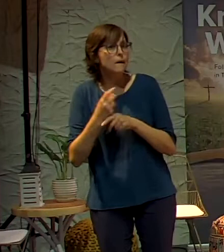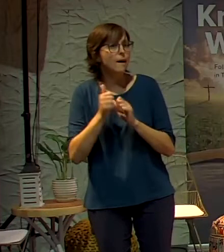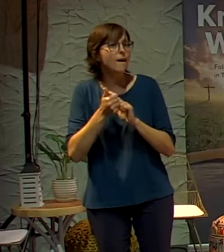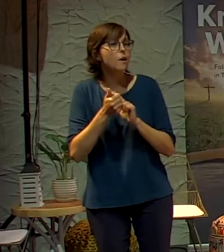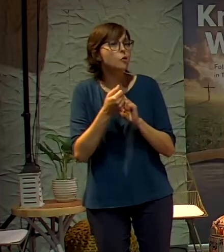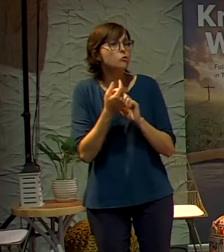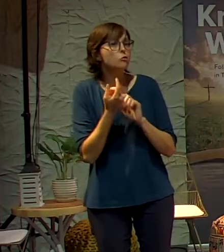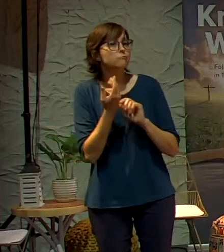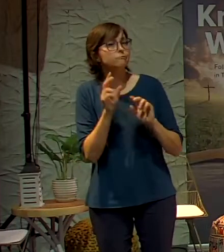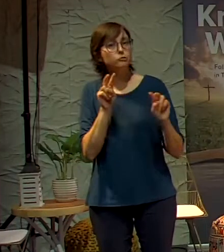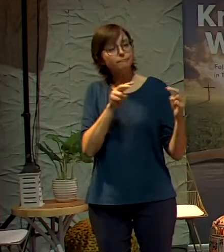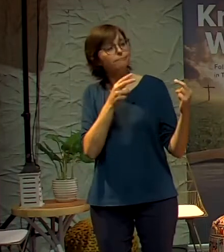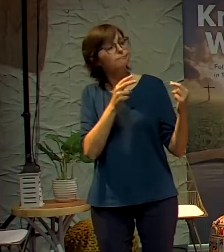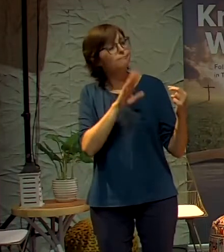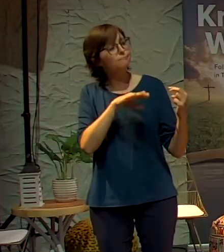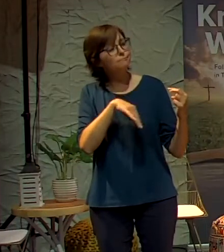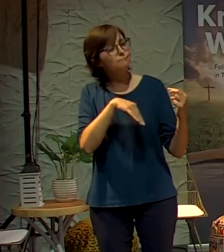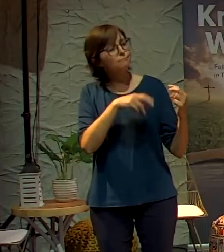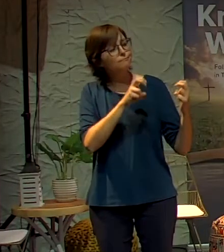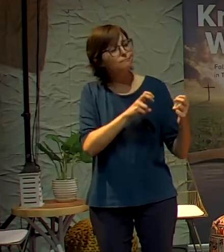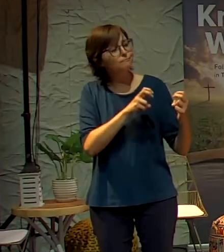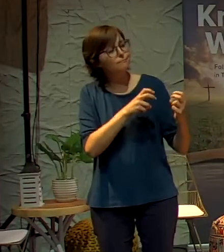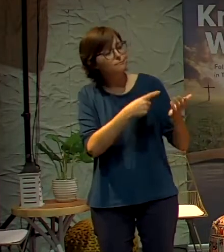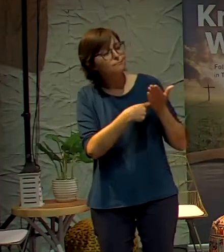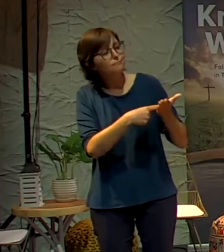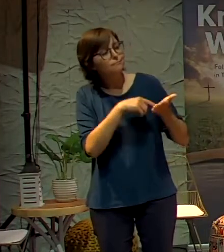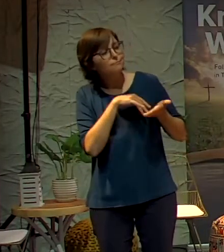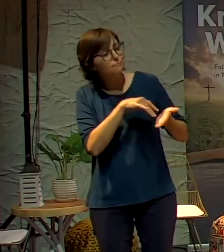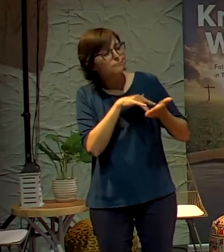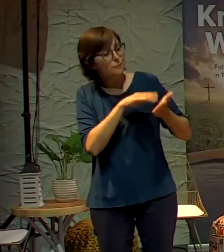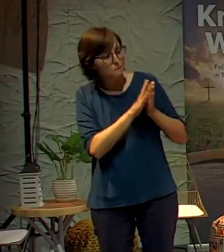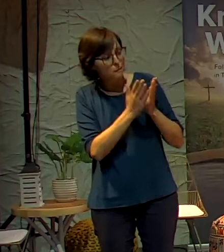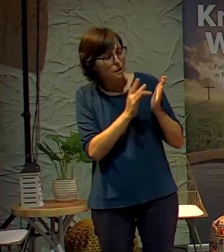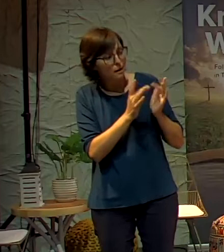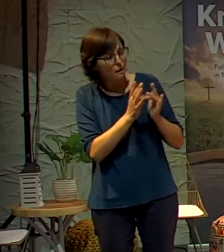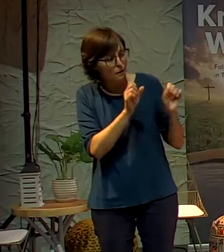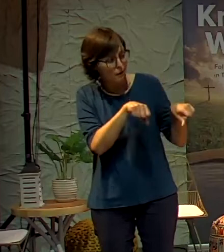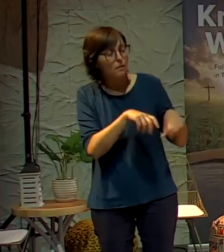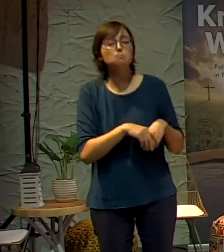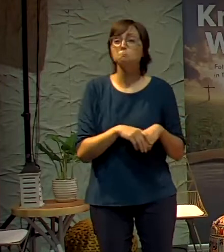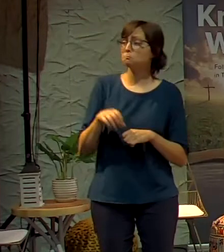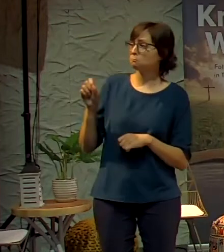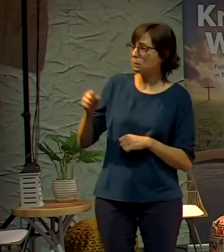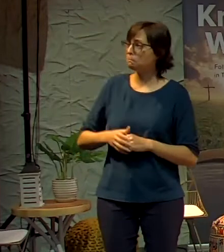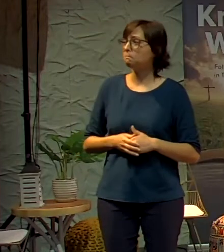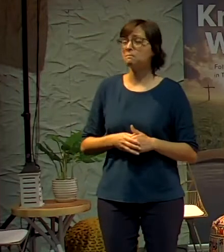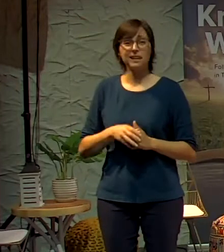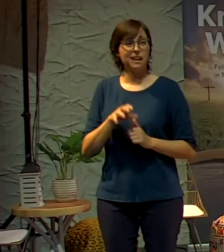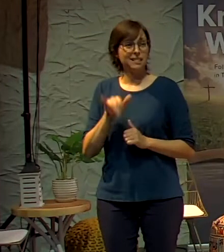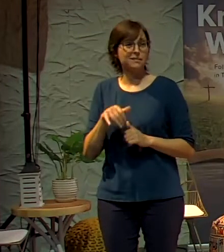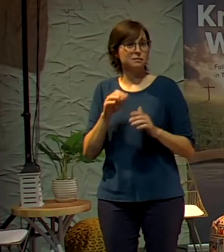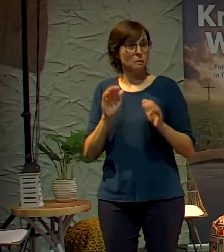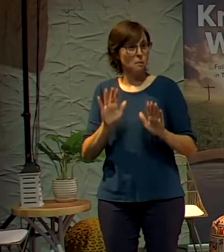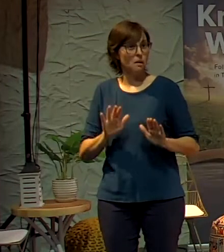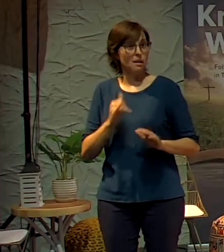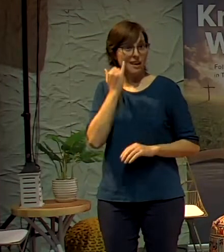just turn to someone who brought you here and say, hey, can I study the Bible with you? And they'll say yes, which in itself is actually amazing. If they say no, they